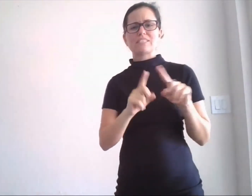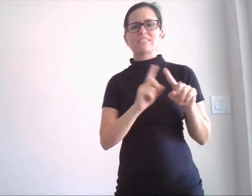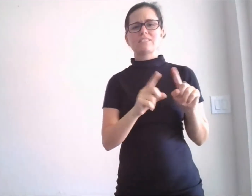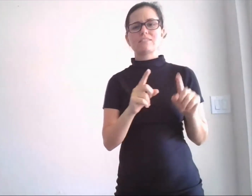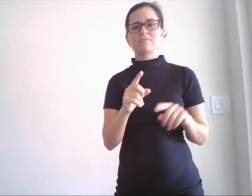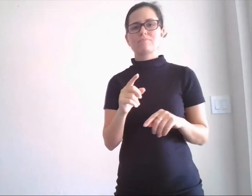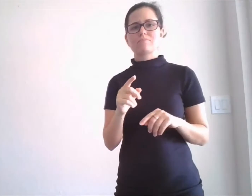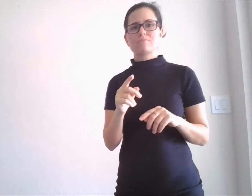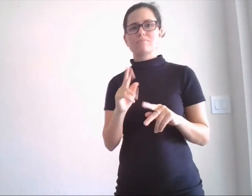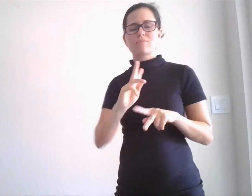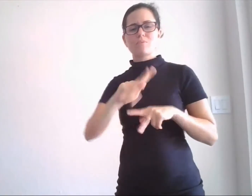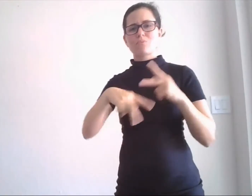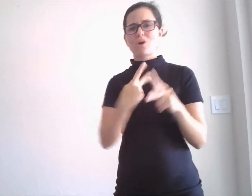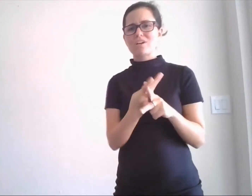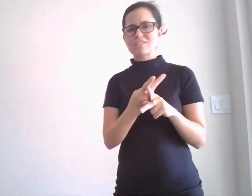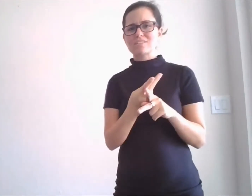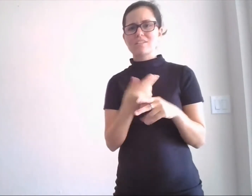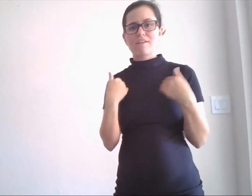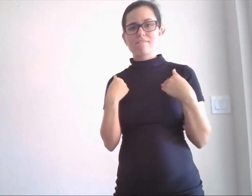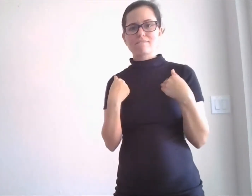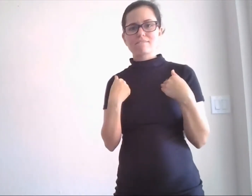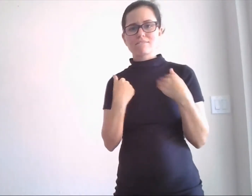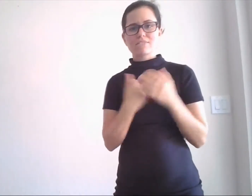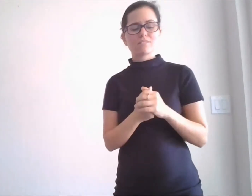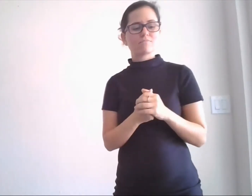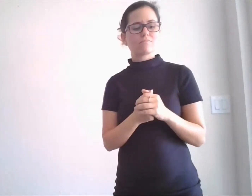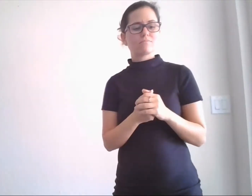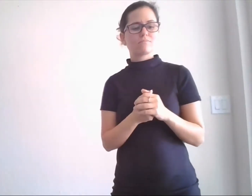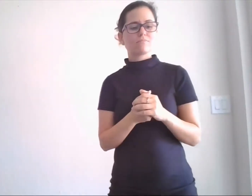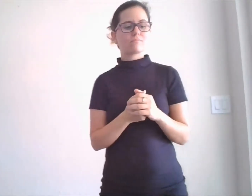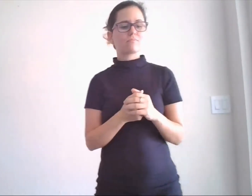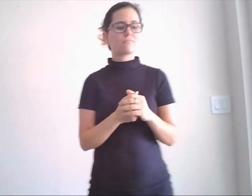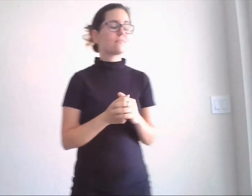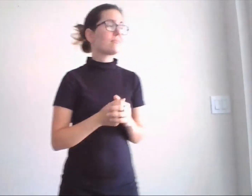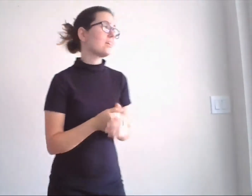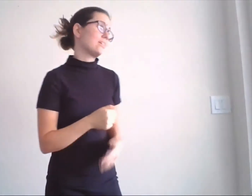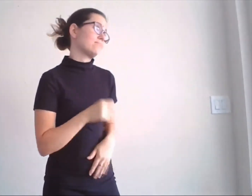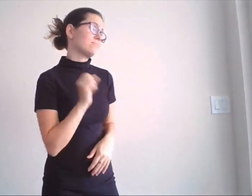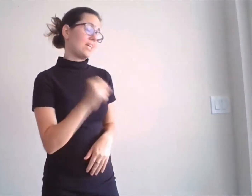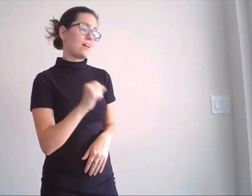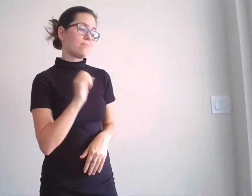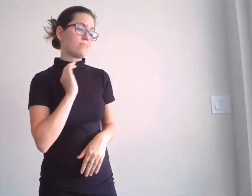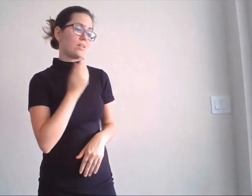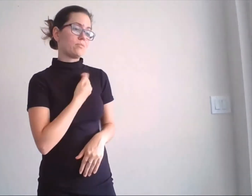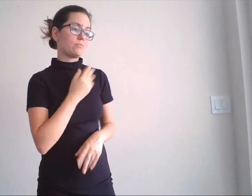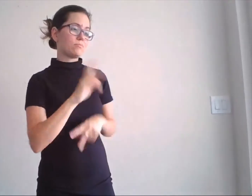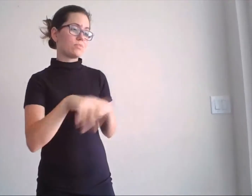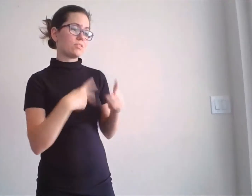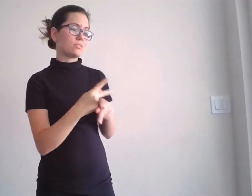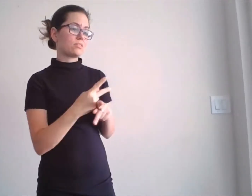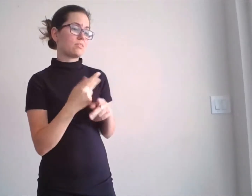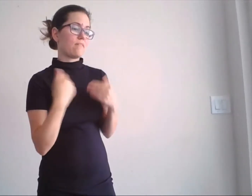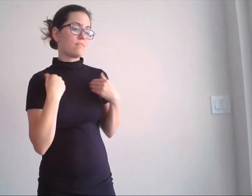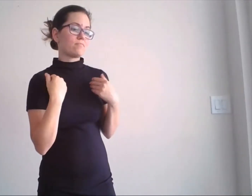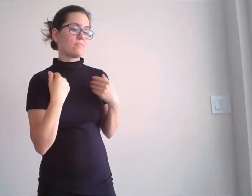a greater purpose. I've got a shirt. That purpose is up to you. I've got a shirt that says Ear Biscuits on it. It has the two of us on